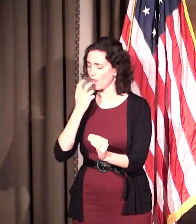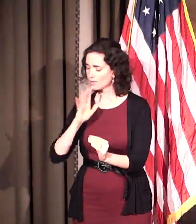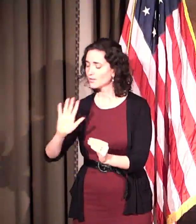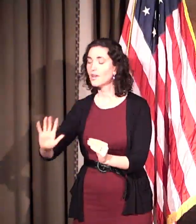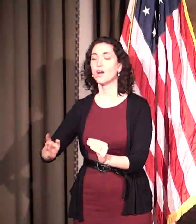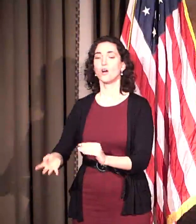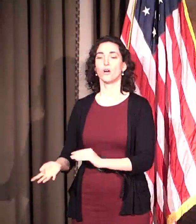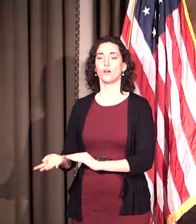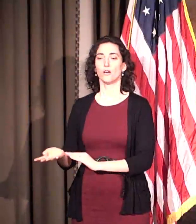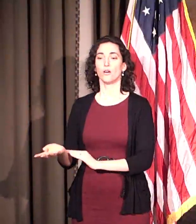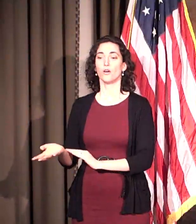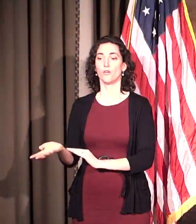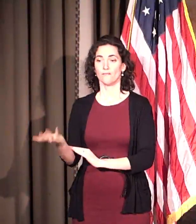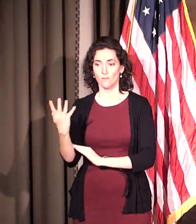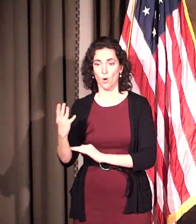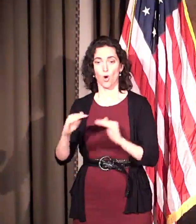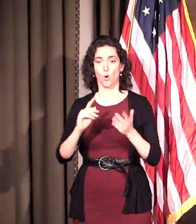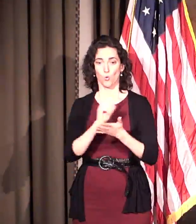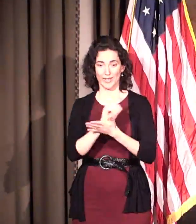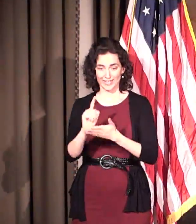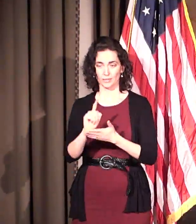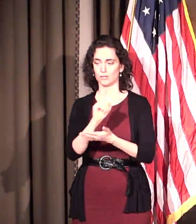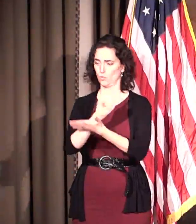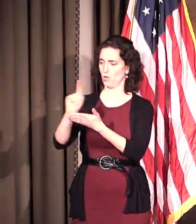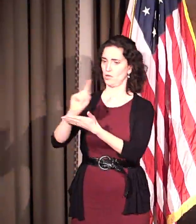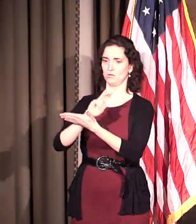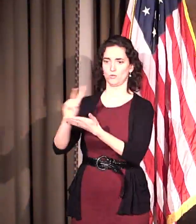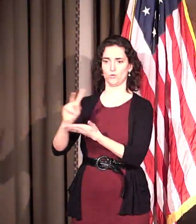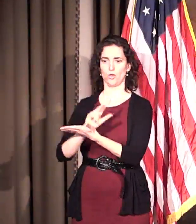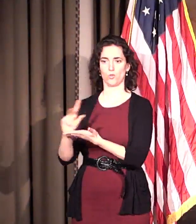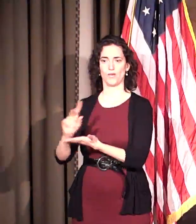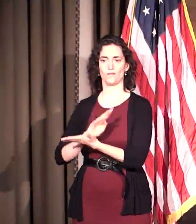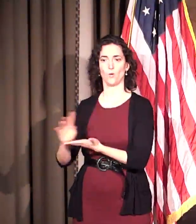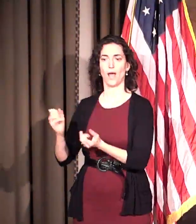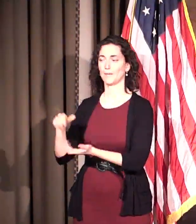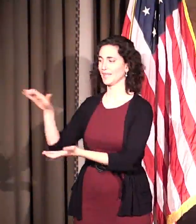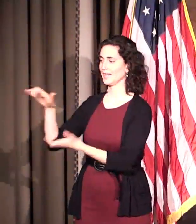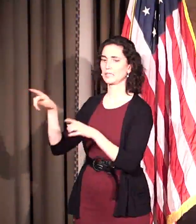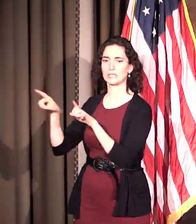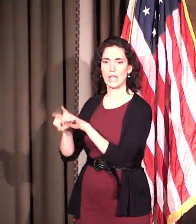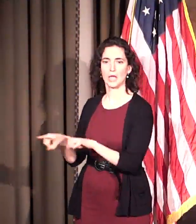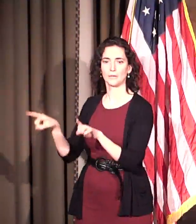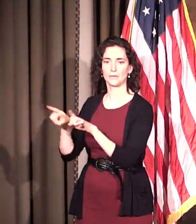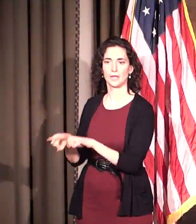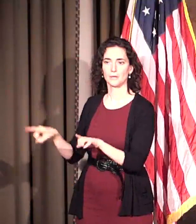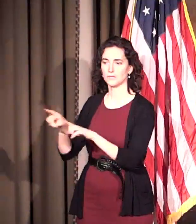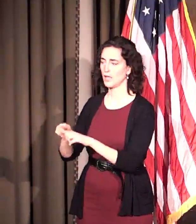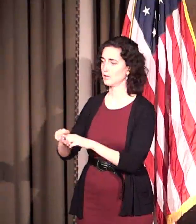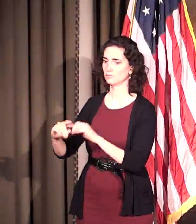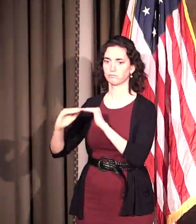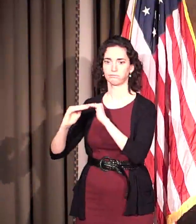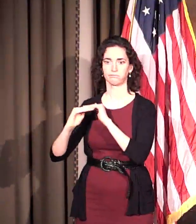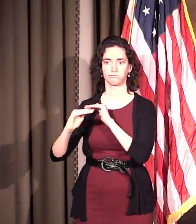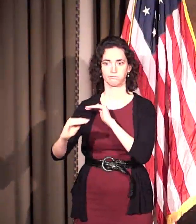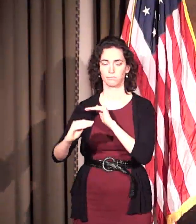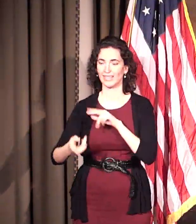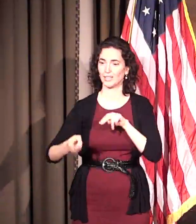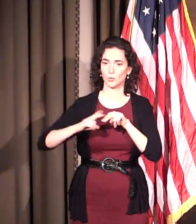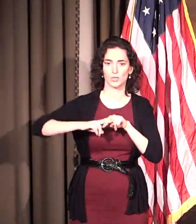we were basically flat for 4 straight weeks, and the amount of vaccine doses that we were